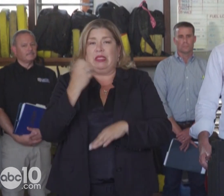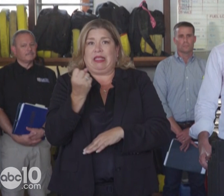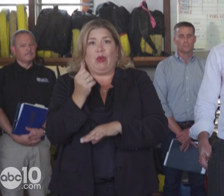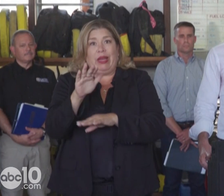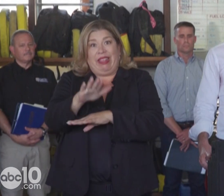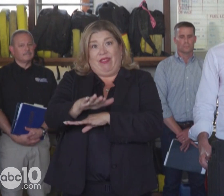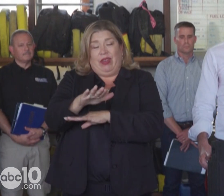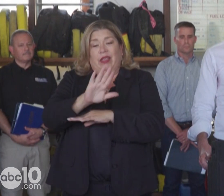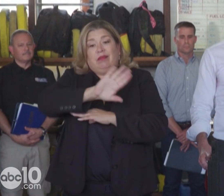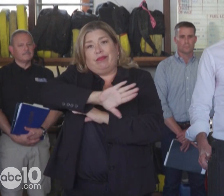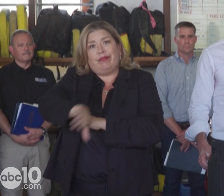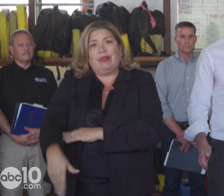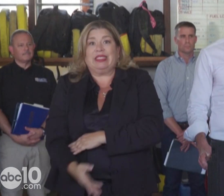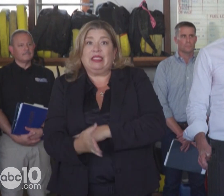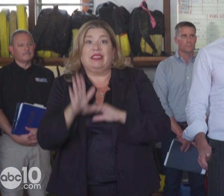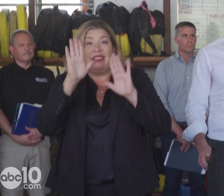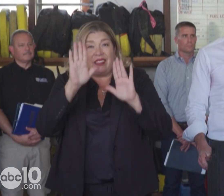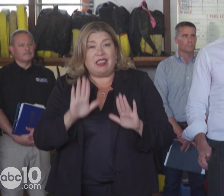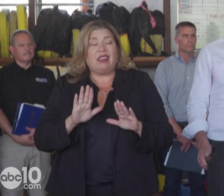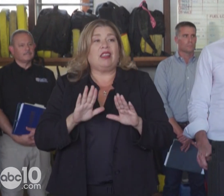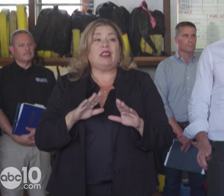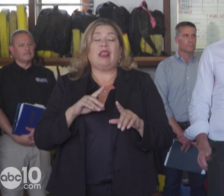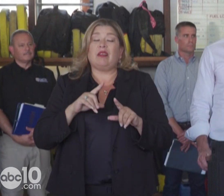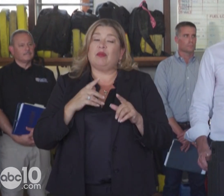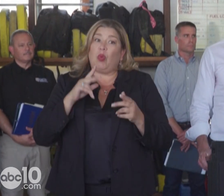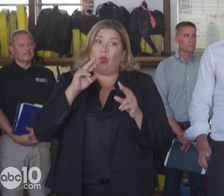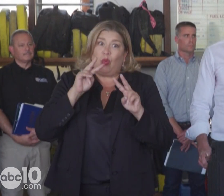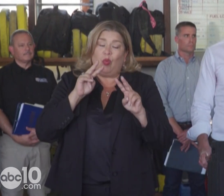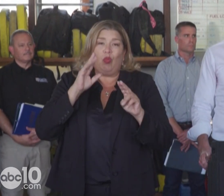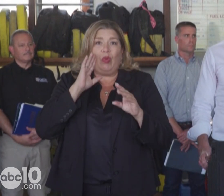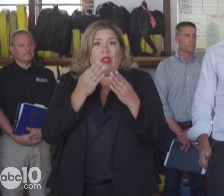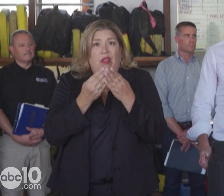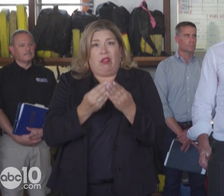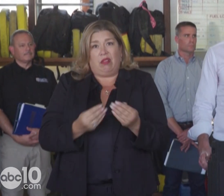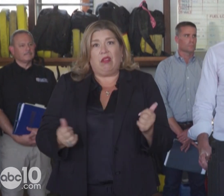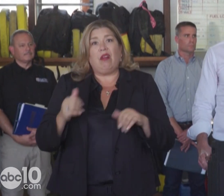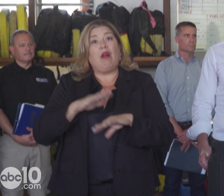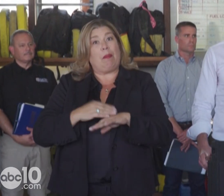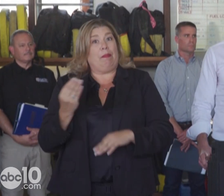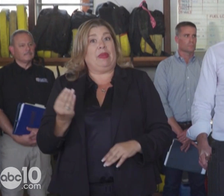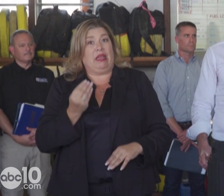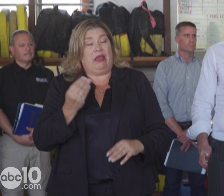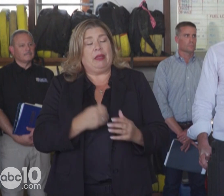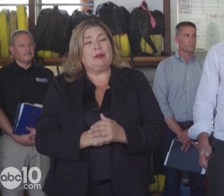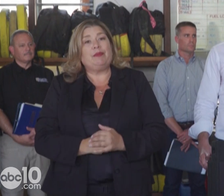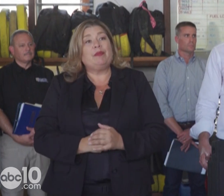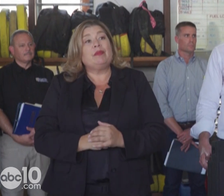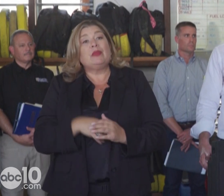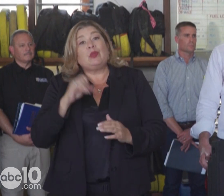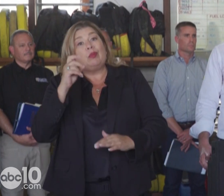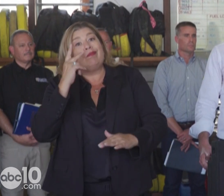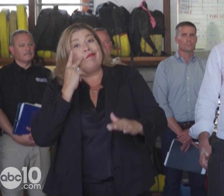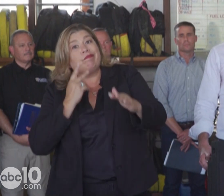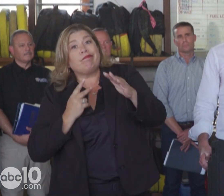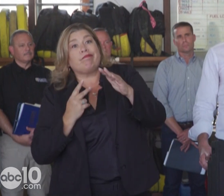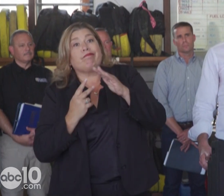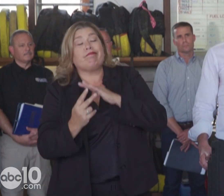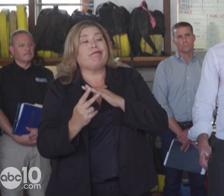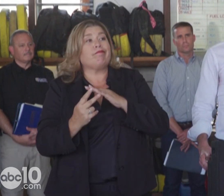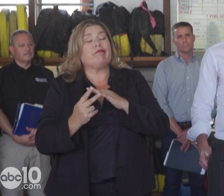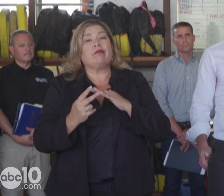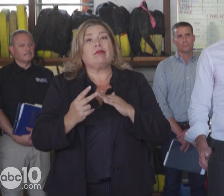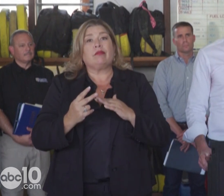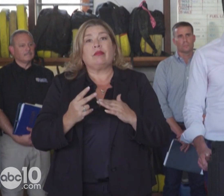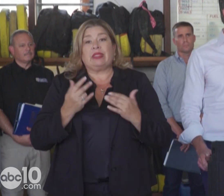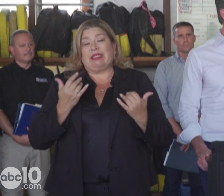evening into Sunday, potentially dissipating, we hope, on Monday. And so the expectation of these